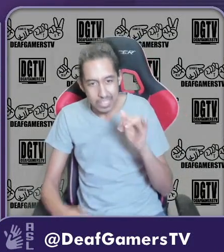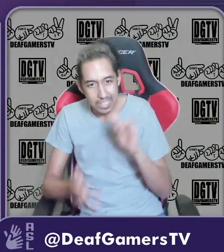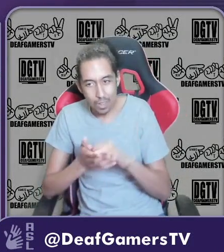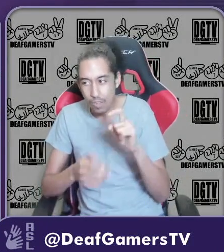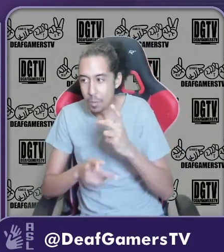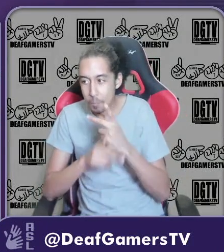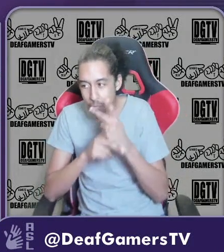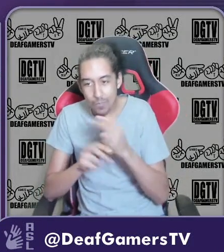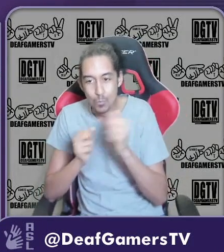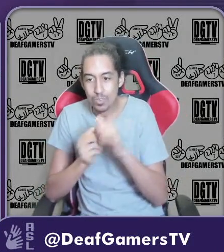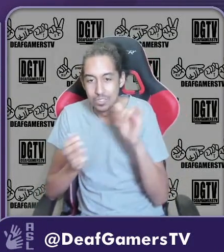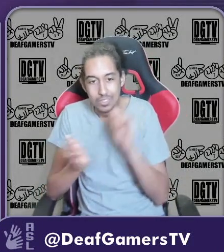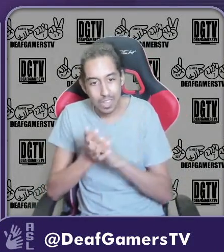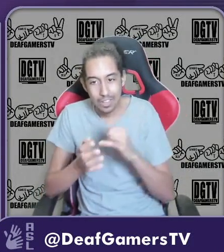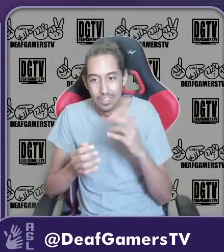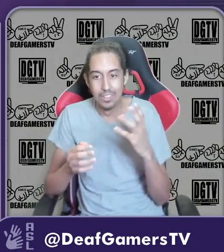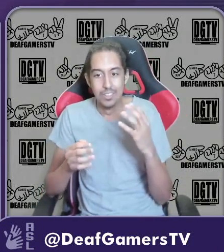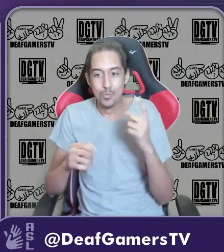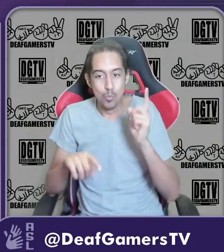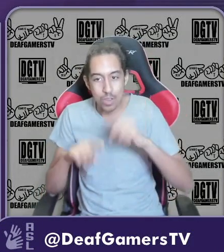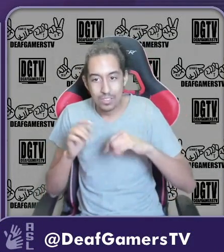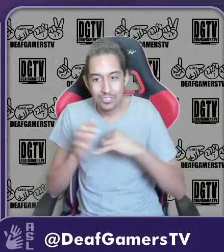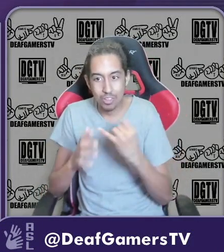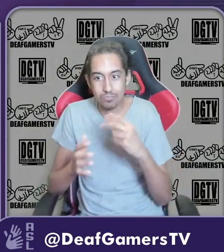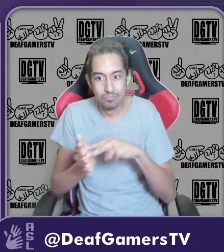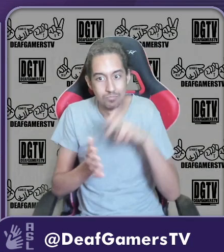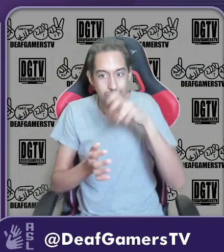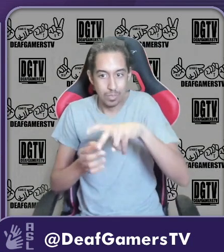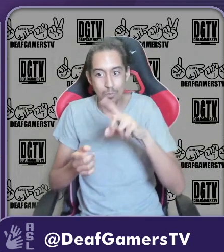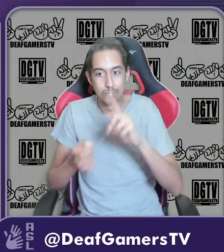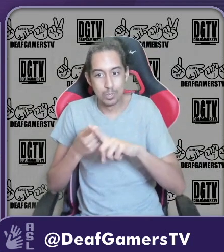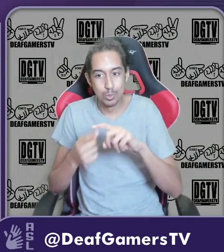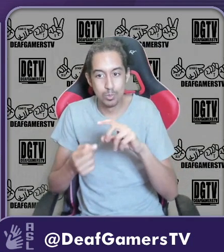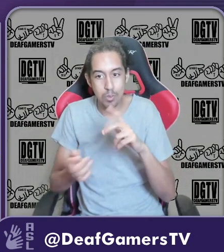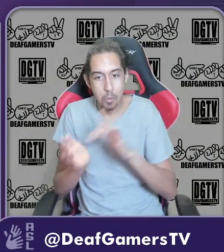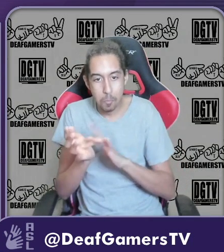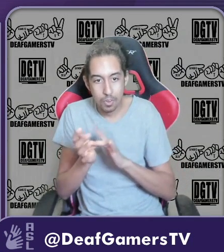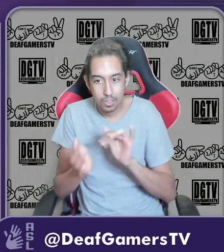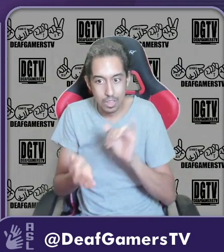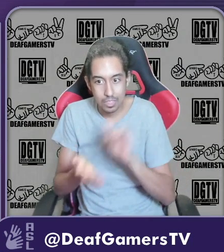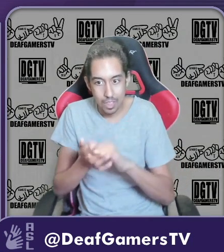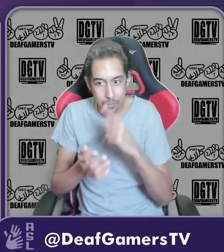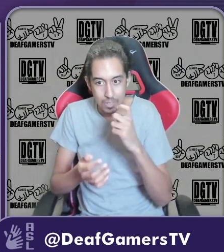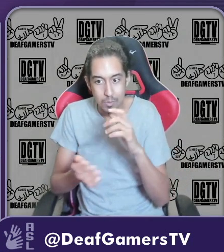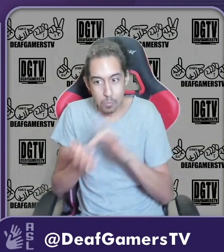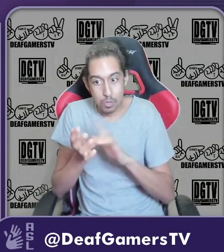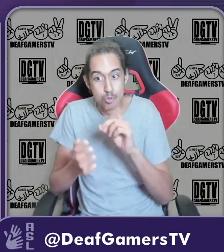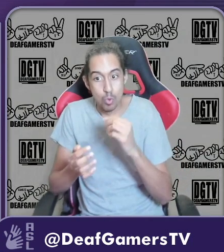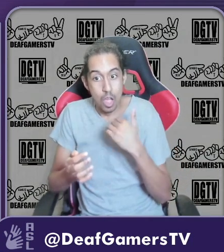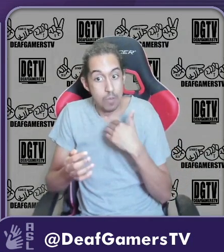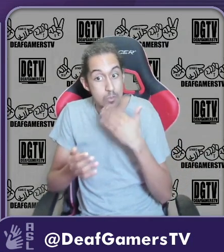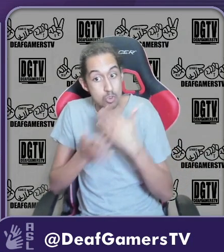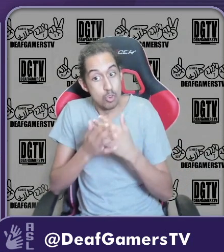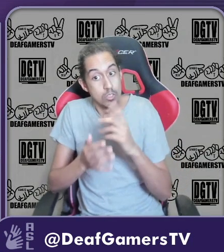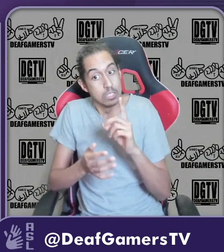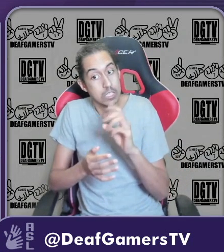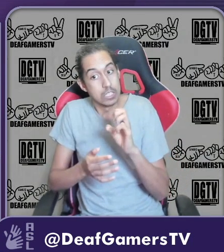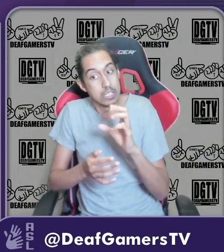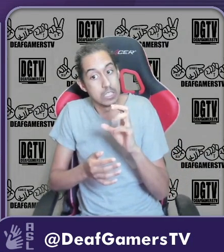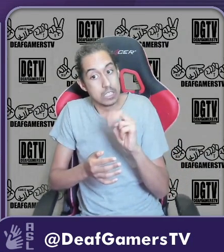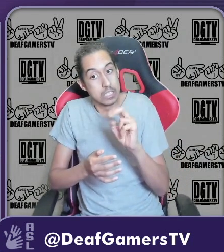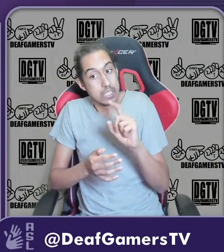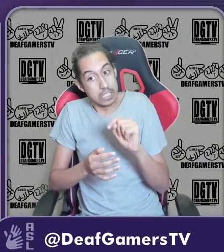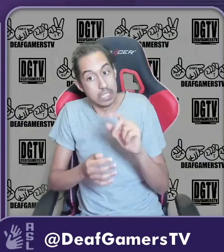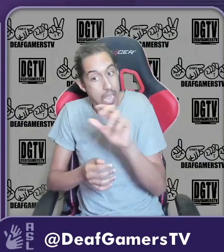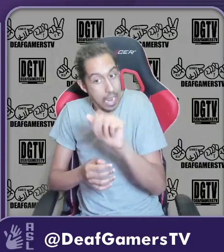that whole last sequence Felt to me look to me like hitman was like what the shit have to get in I have to get